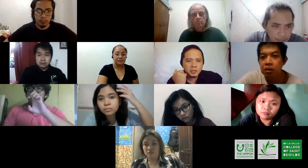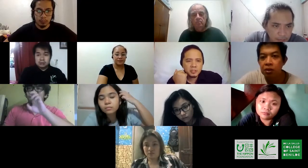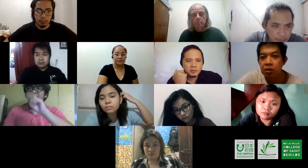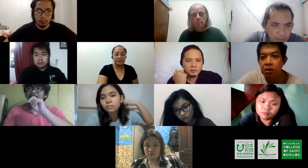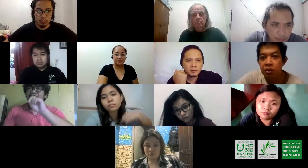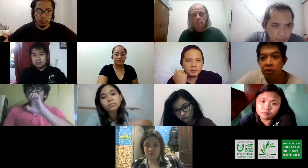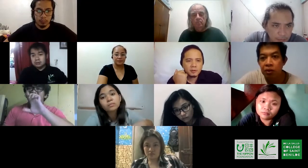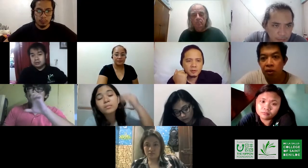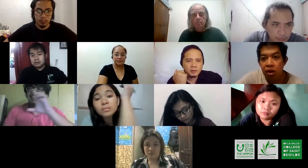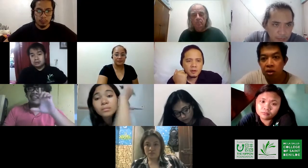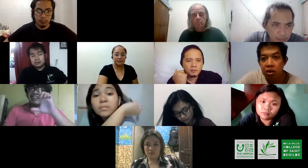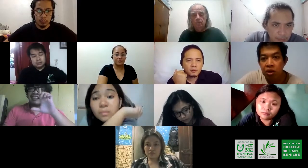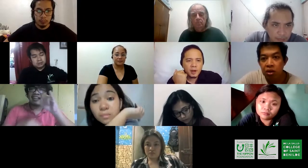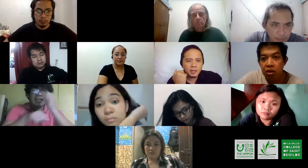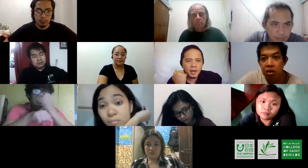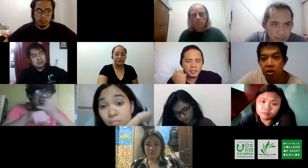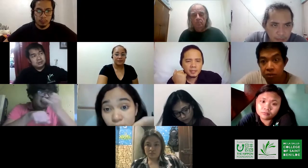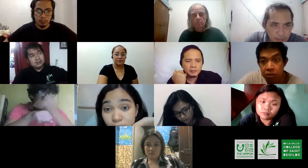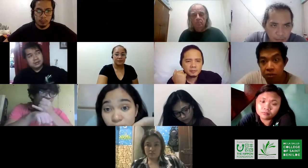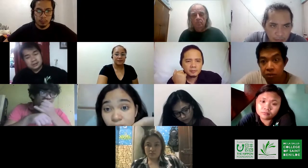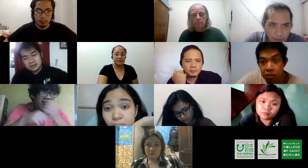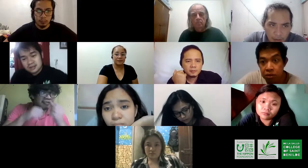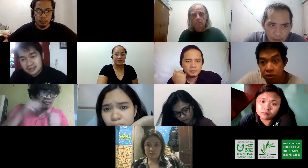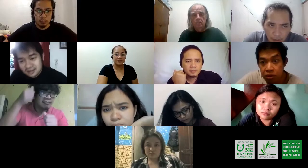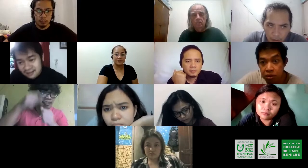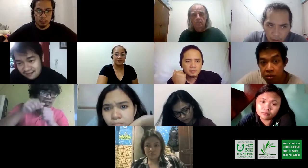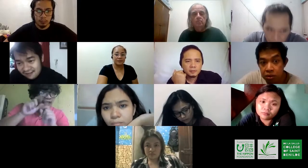Same question for Rennell Island.